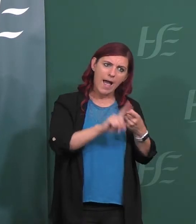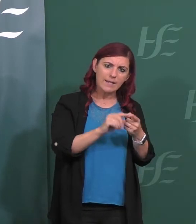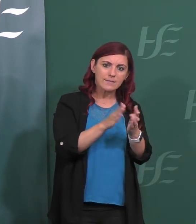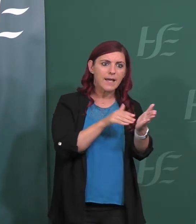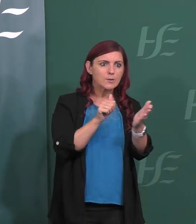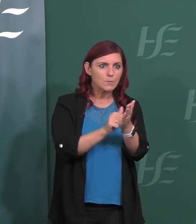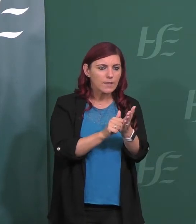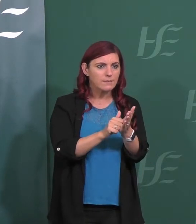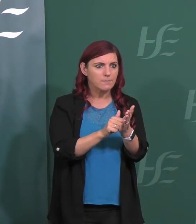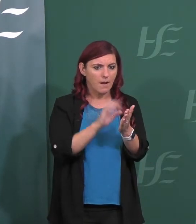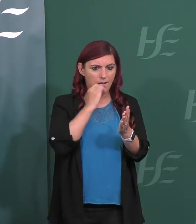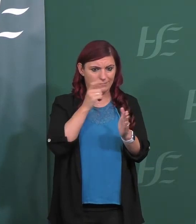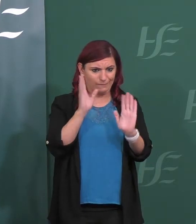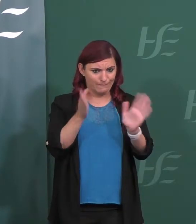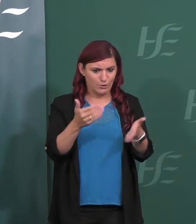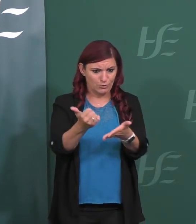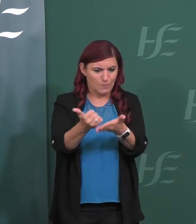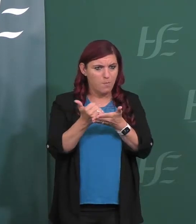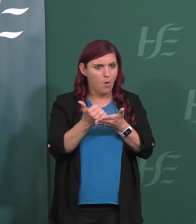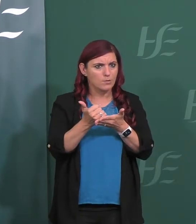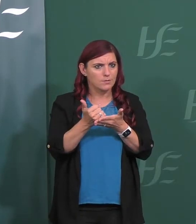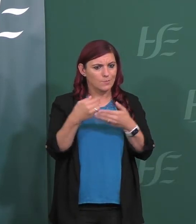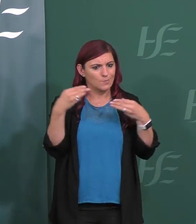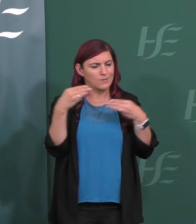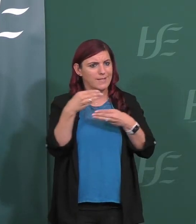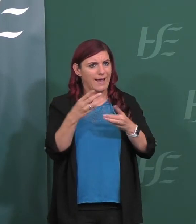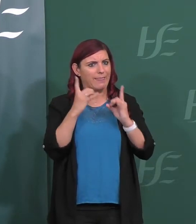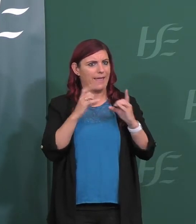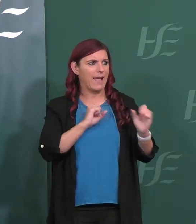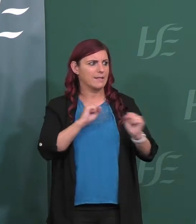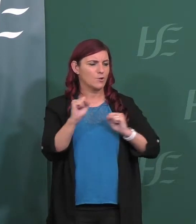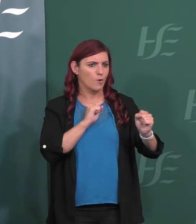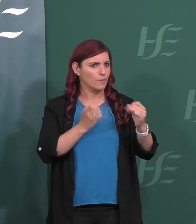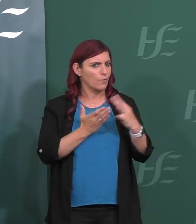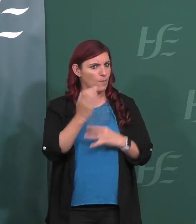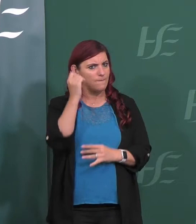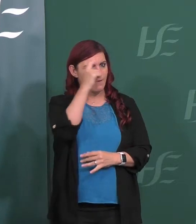that they have provided to help us protect the health service in this period.